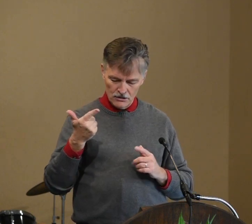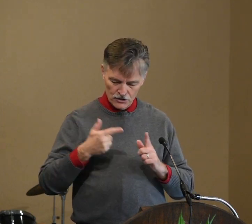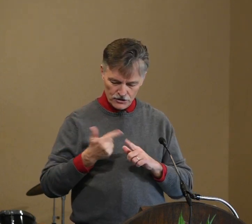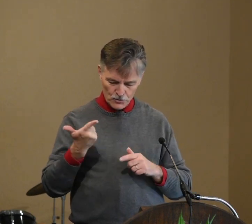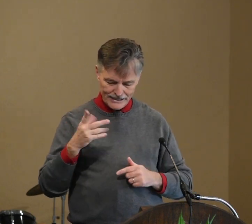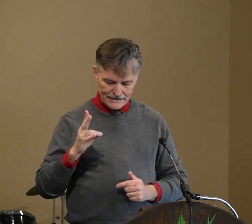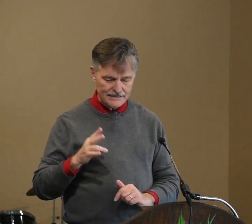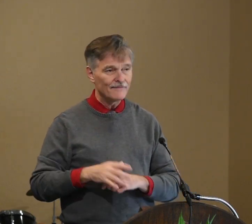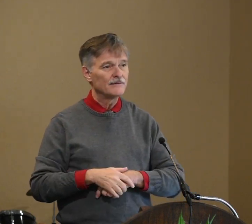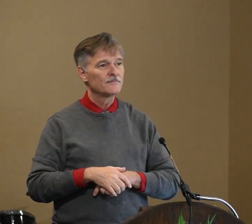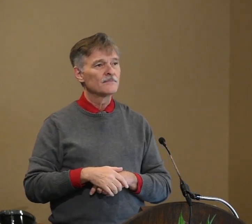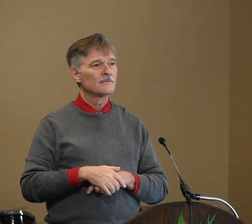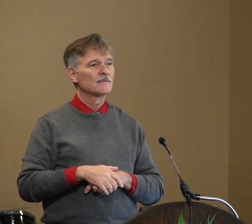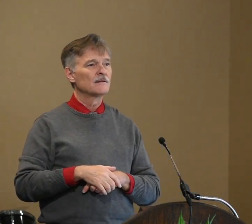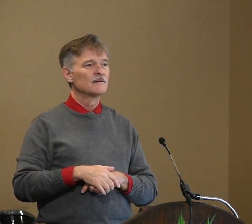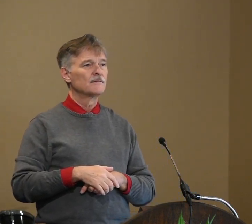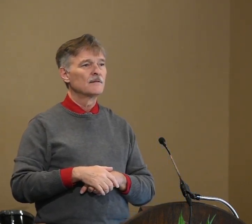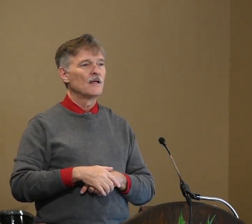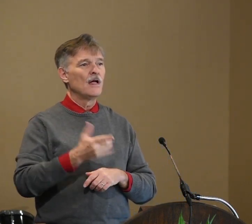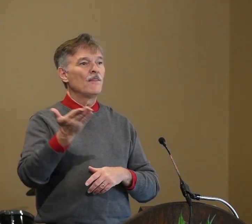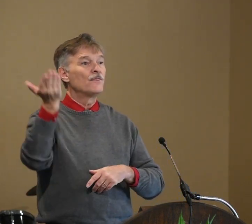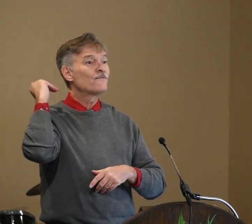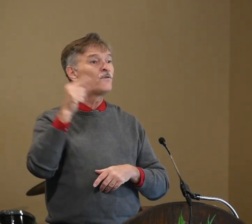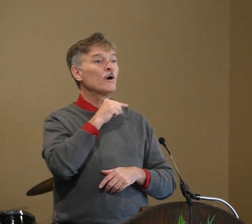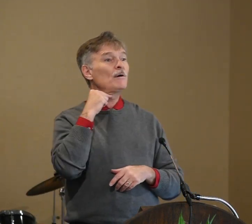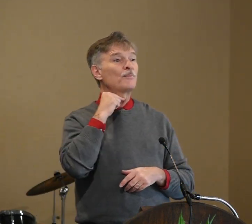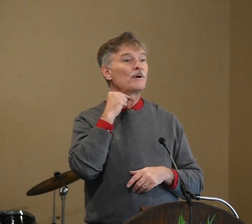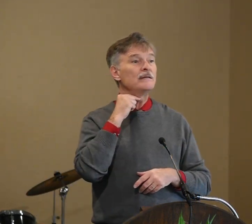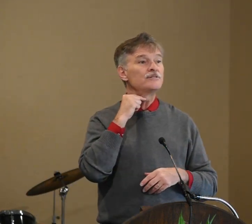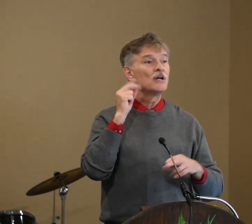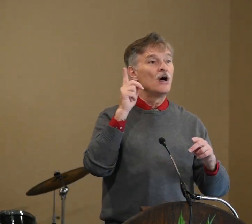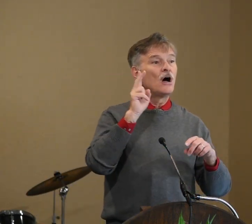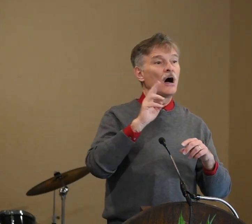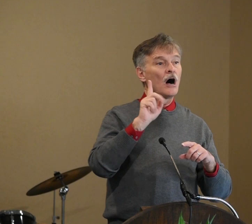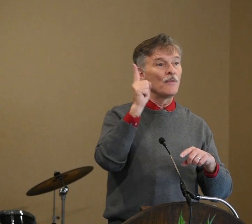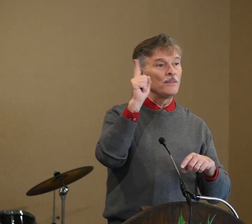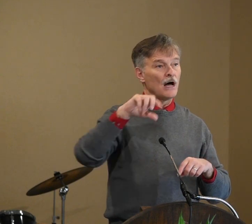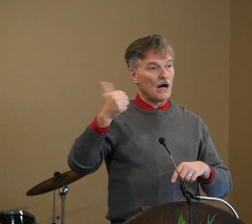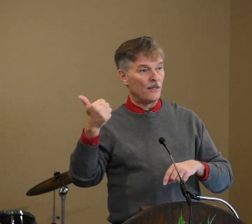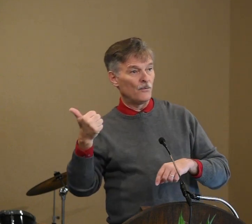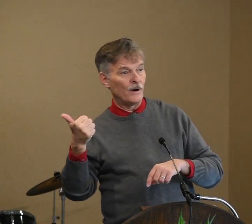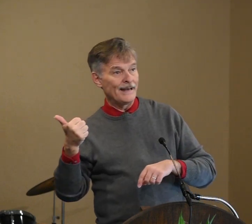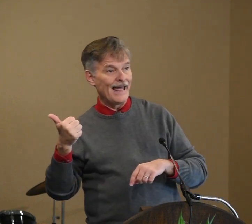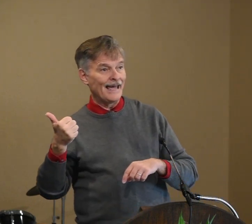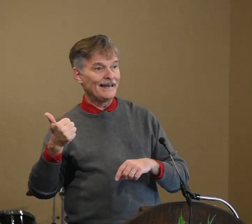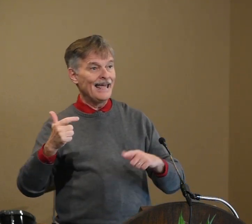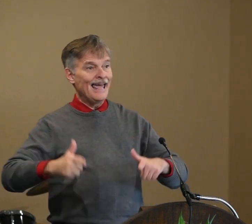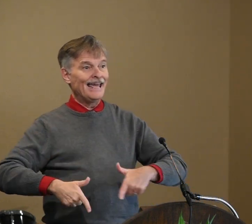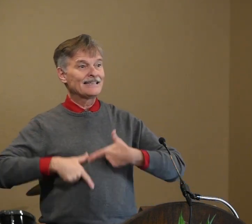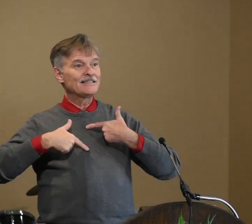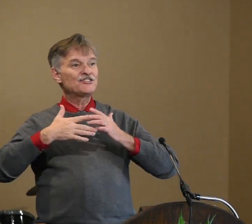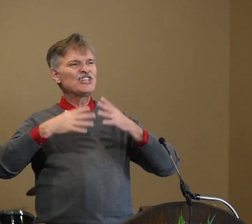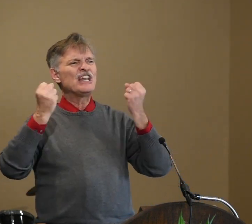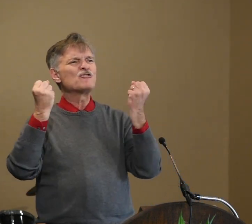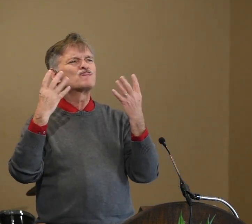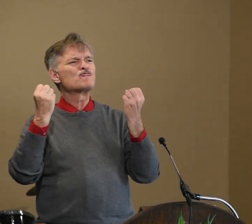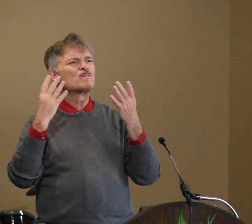to 27. The former priest, on the one hand, existed in